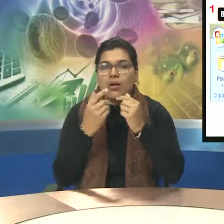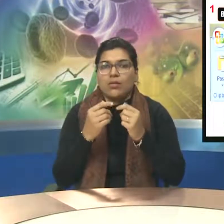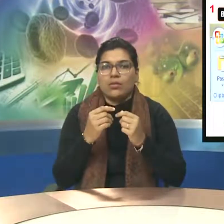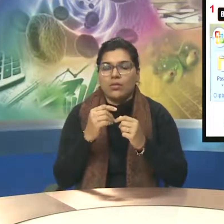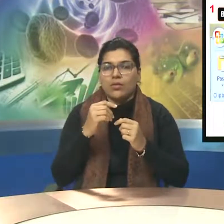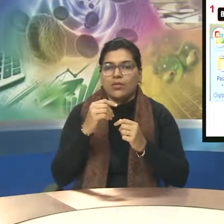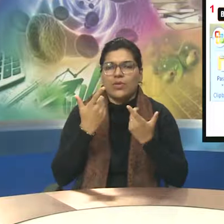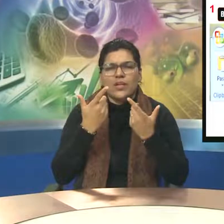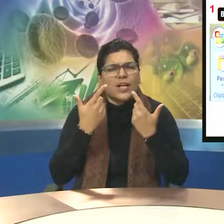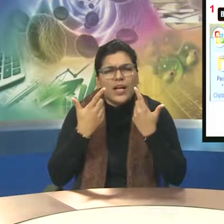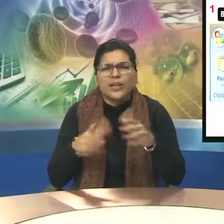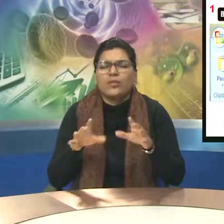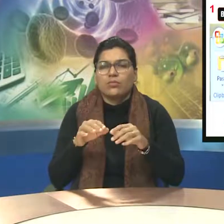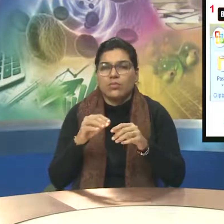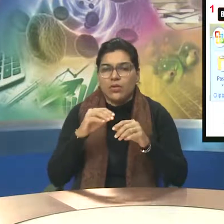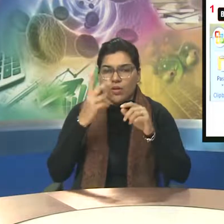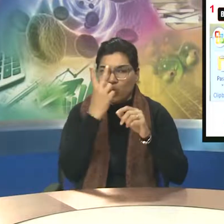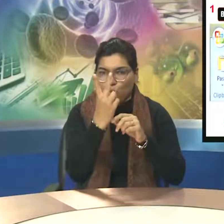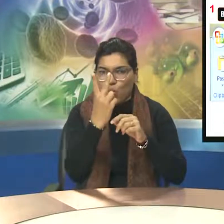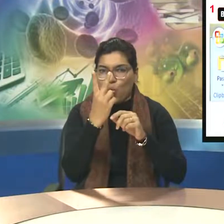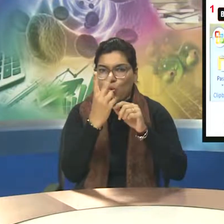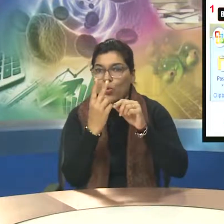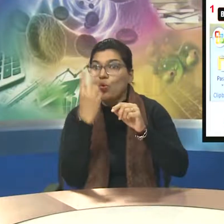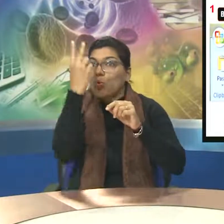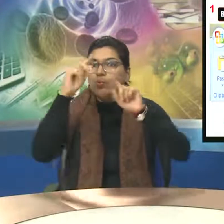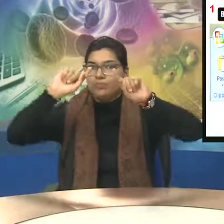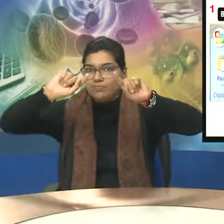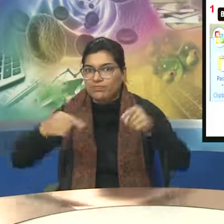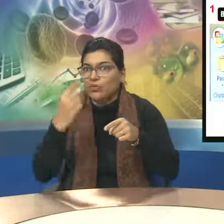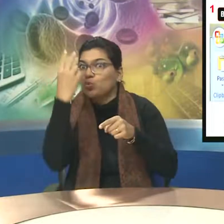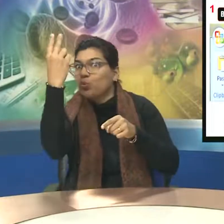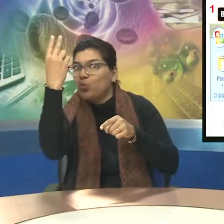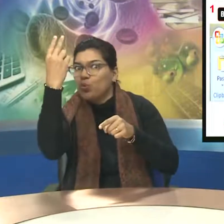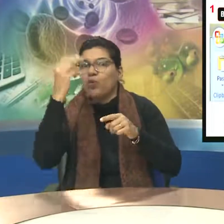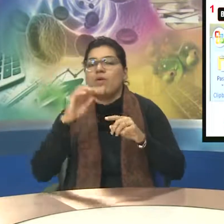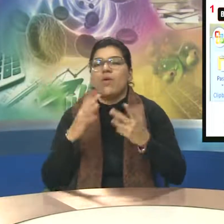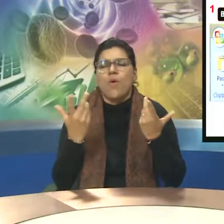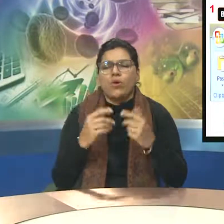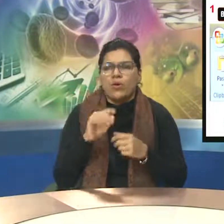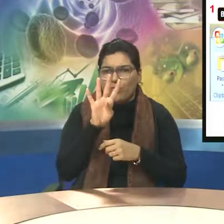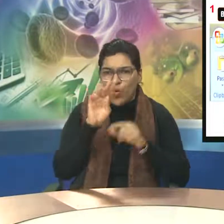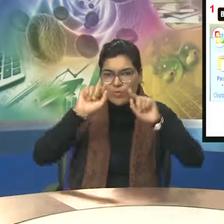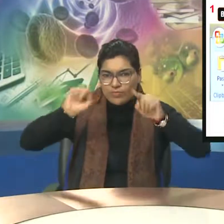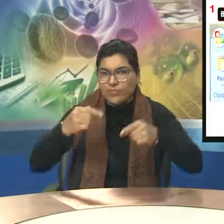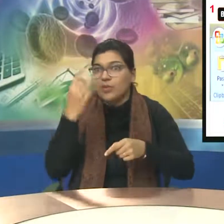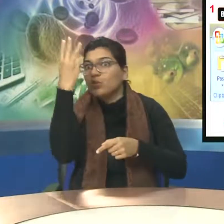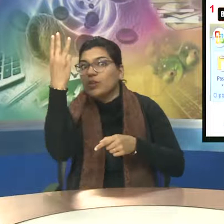subscript, both 6 and 7 point are similar, that